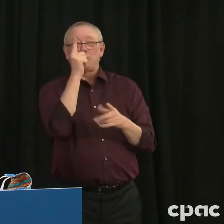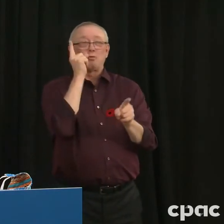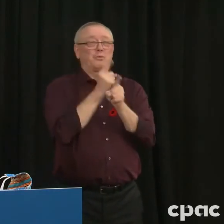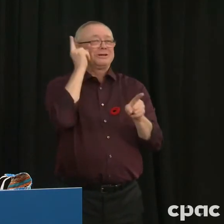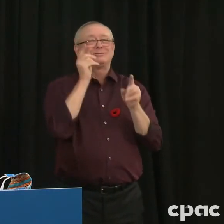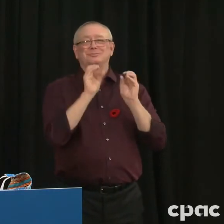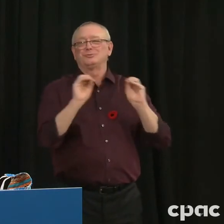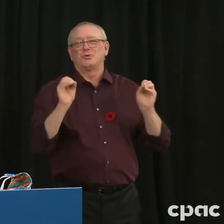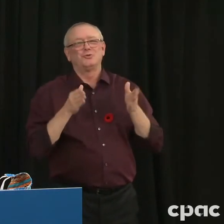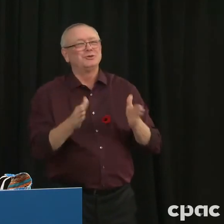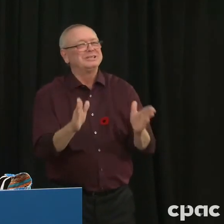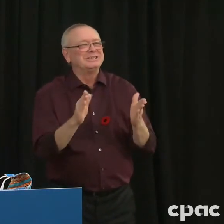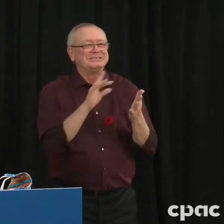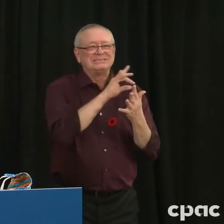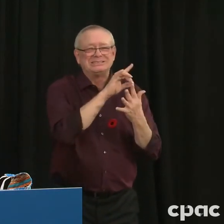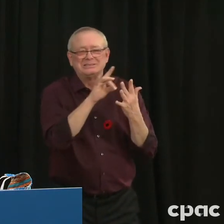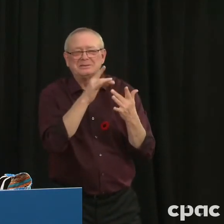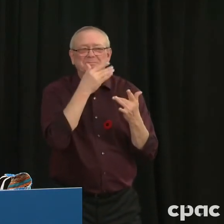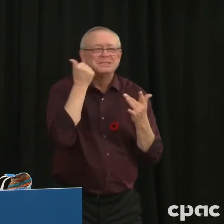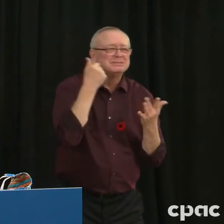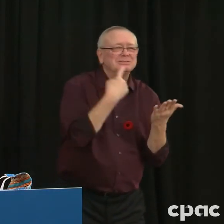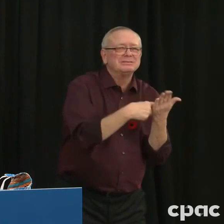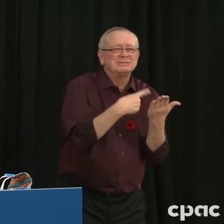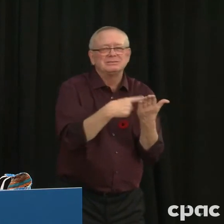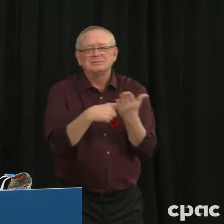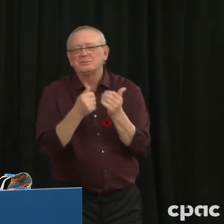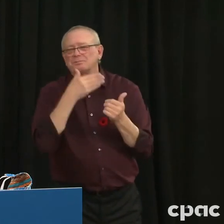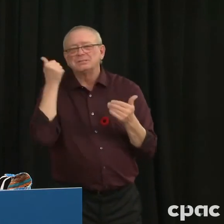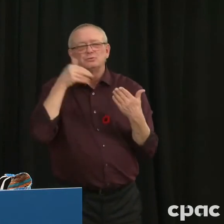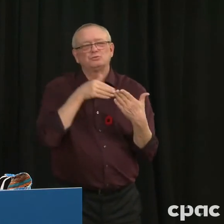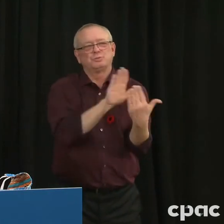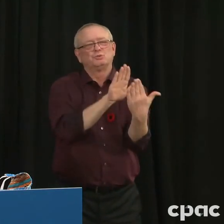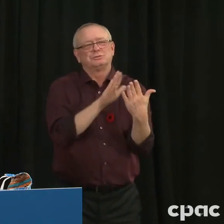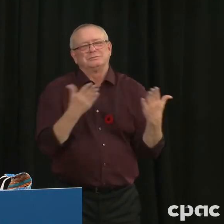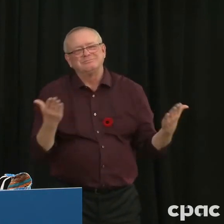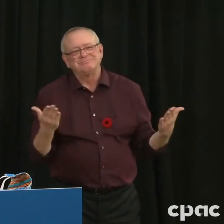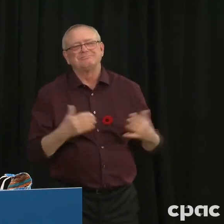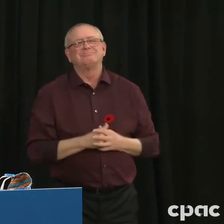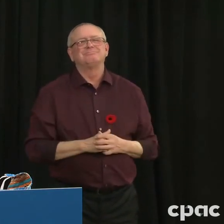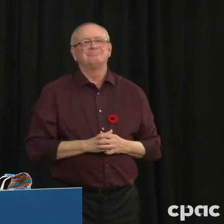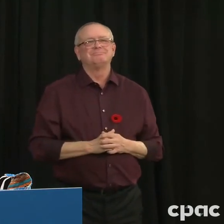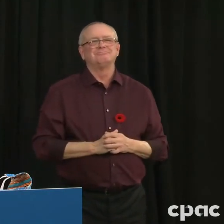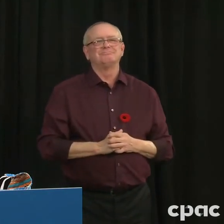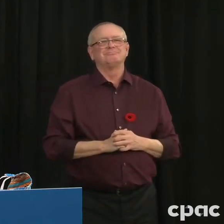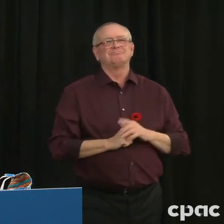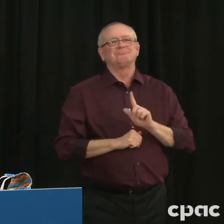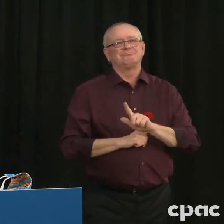Operator, could you put through the next question, please? Thank you. Michelle Belfontaine, CBC.